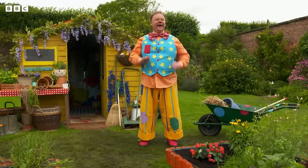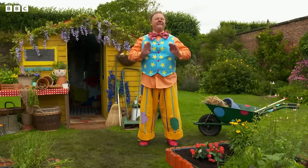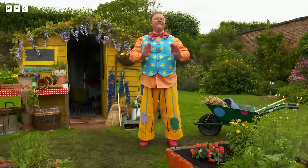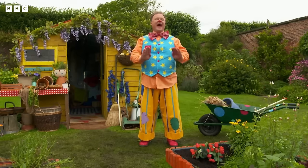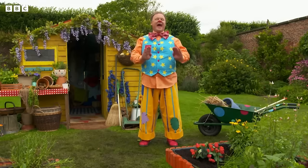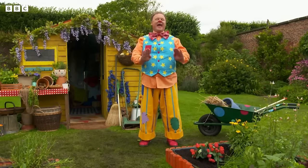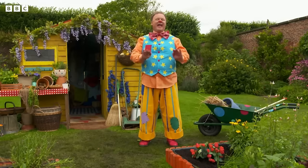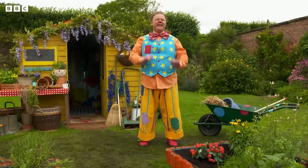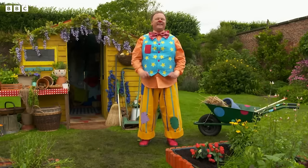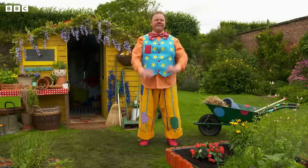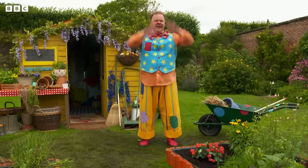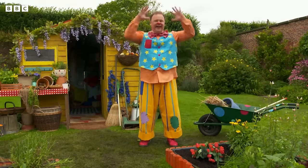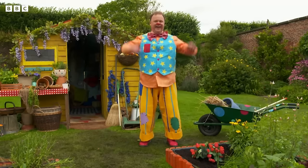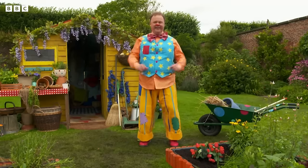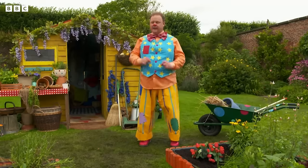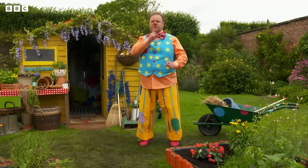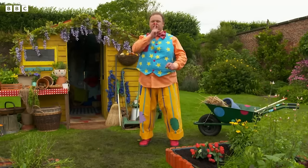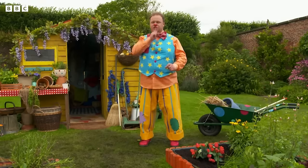Oh, wait! Woohoo! Shh!